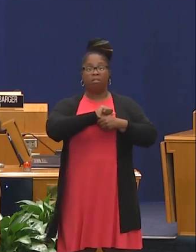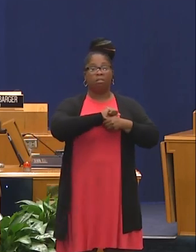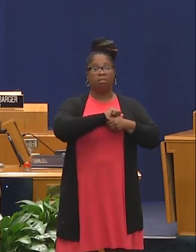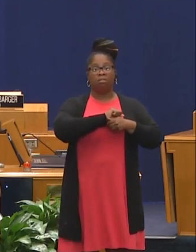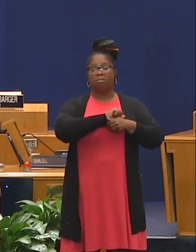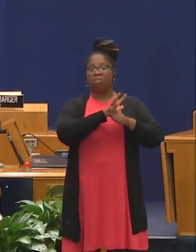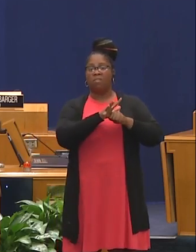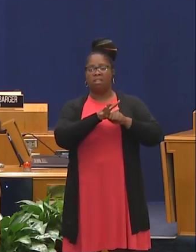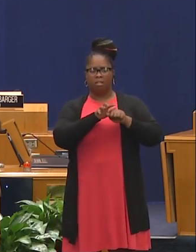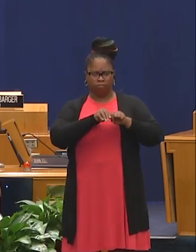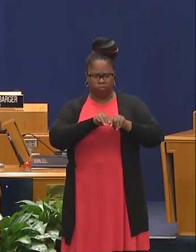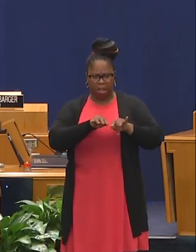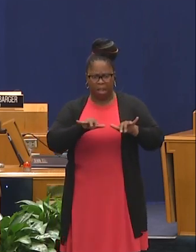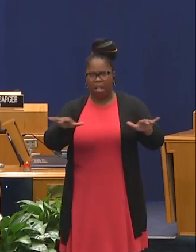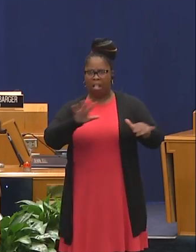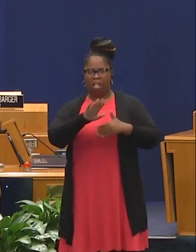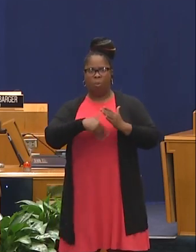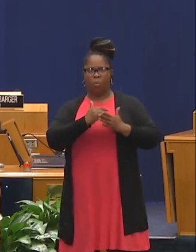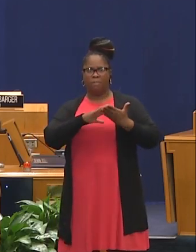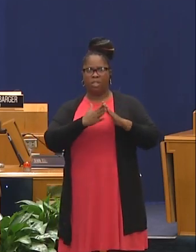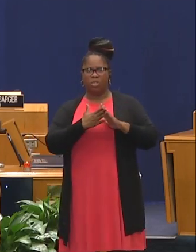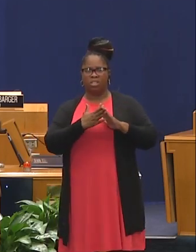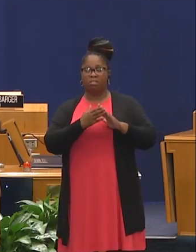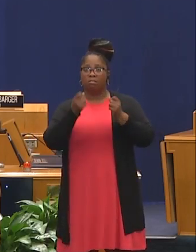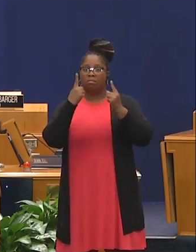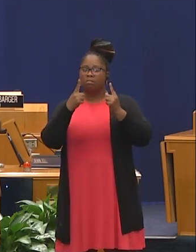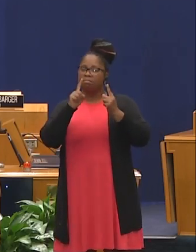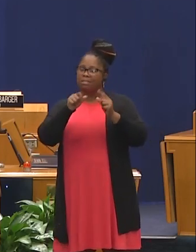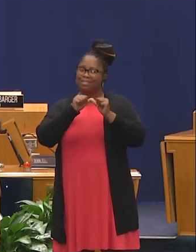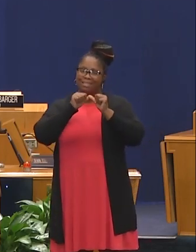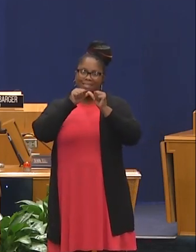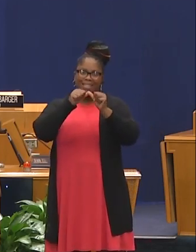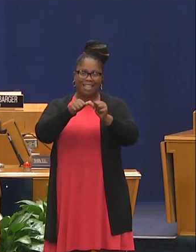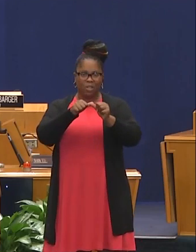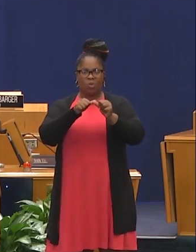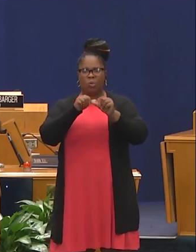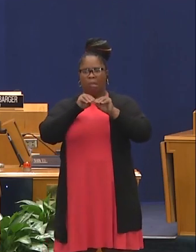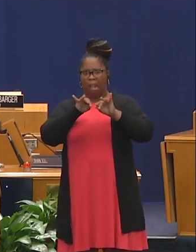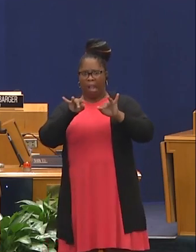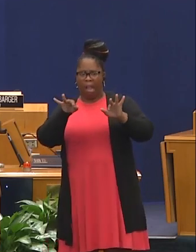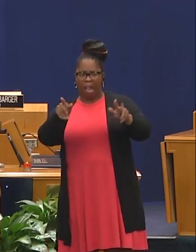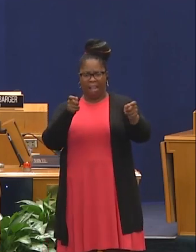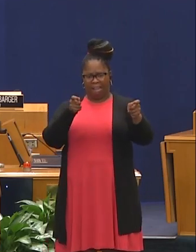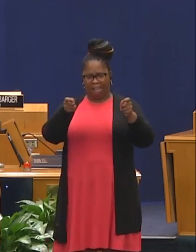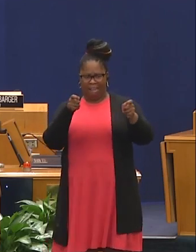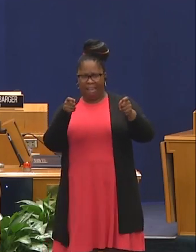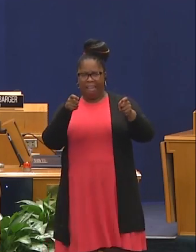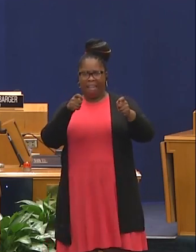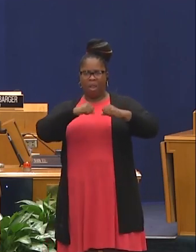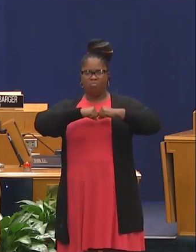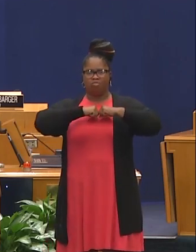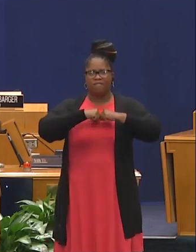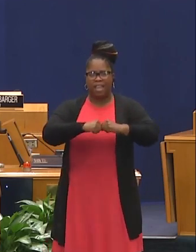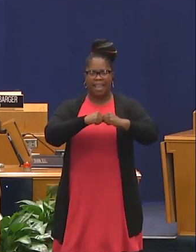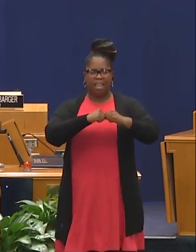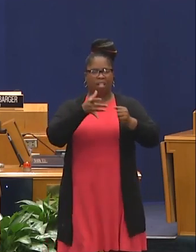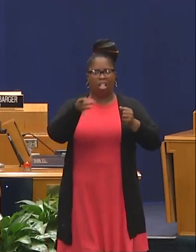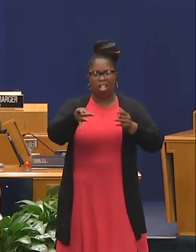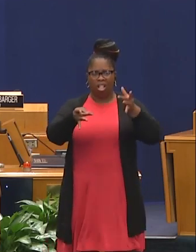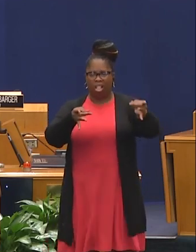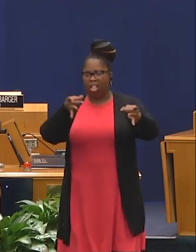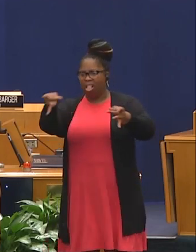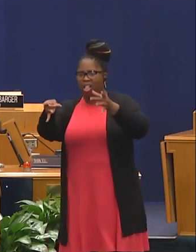community. So we need to continue to do all we can do to slow the spread and prevent as many infections as possible while